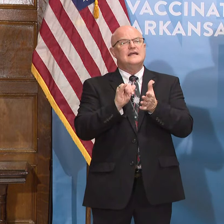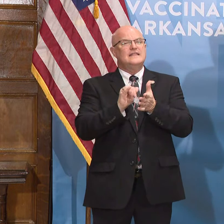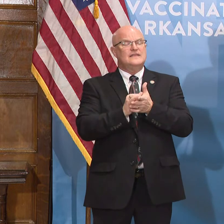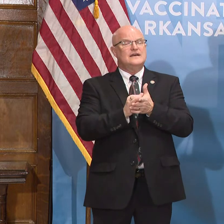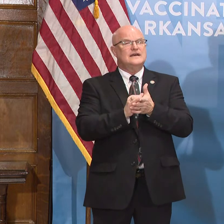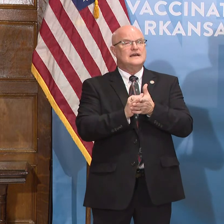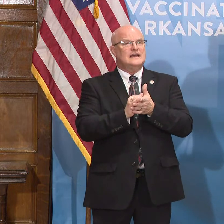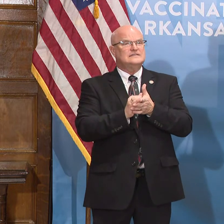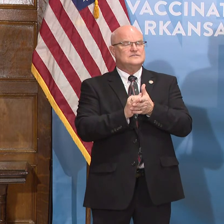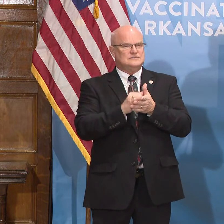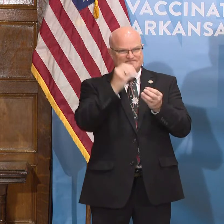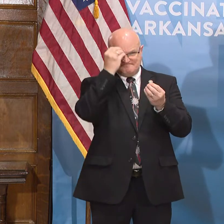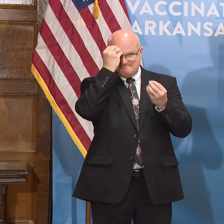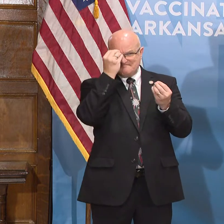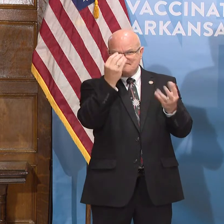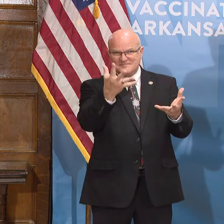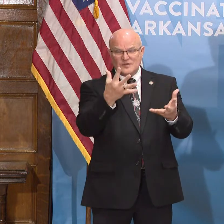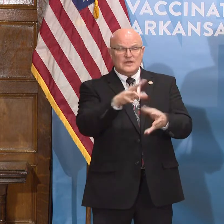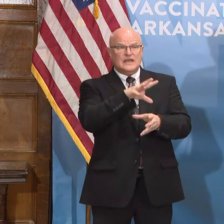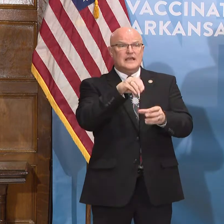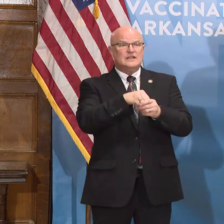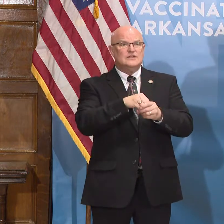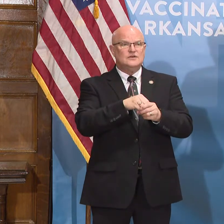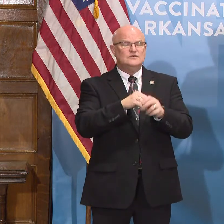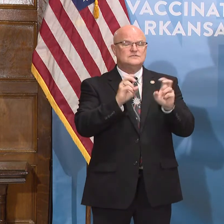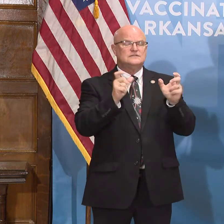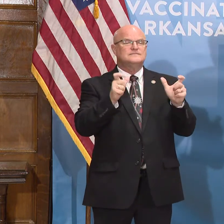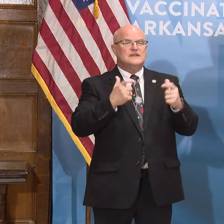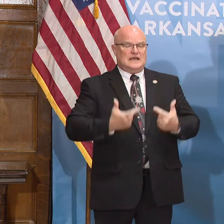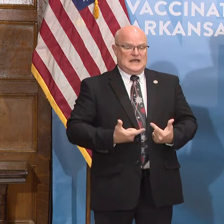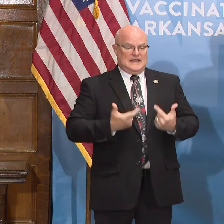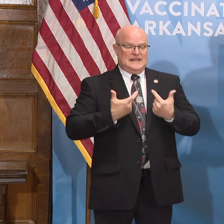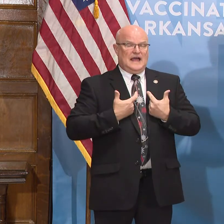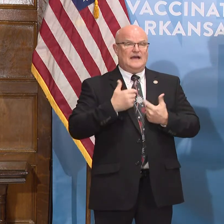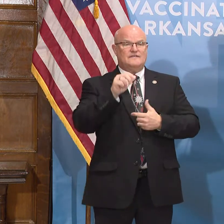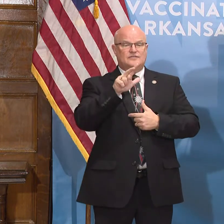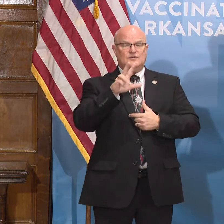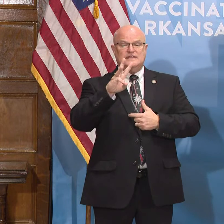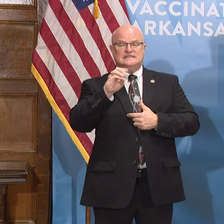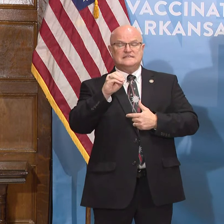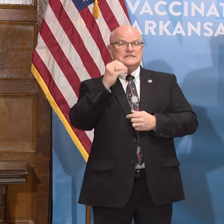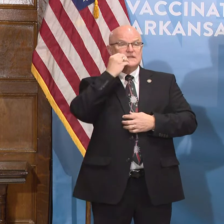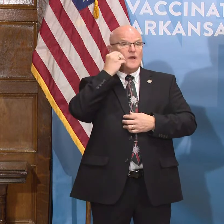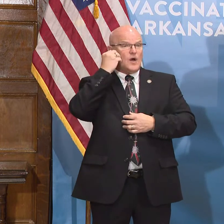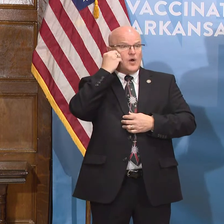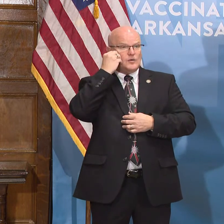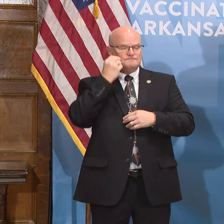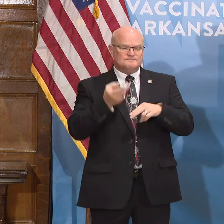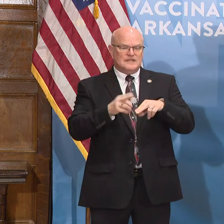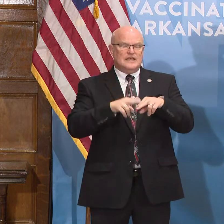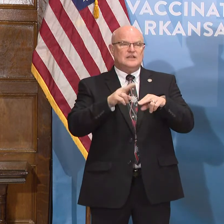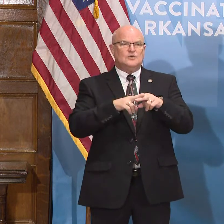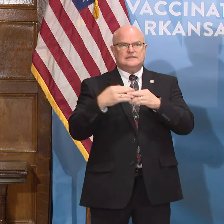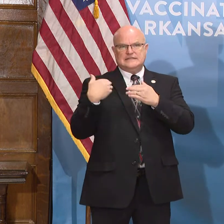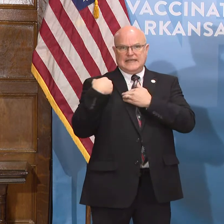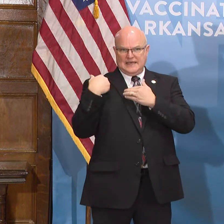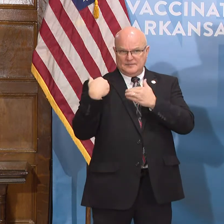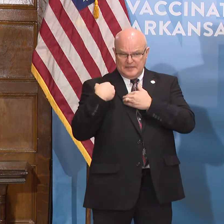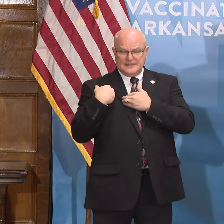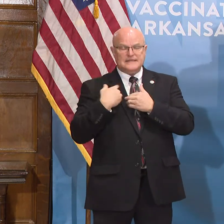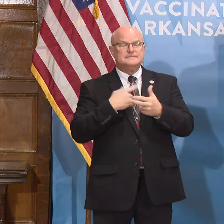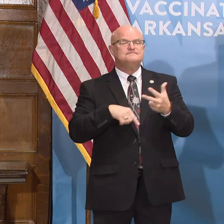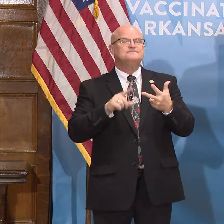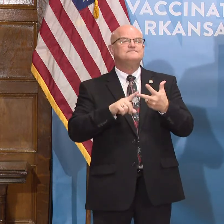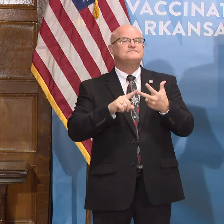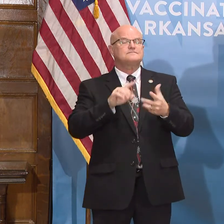As just to refresh you, it includes our Life 360 homes. It includes increased accountability. It includes